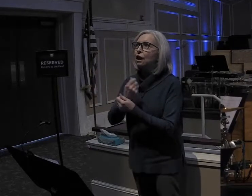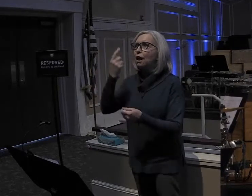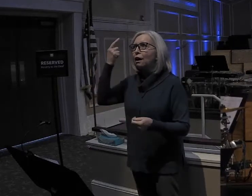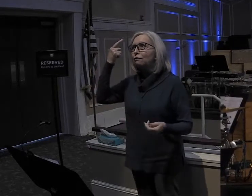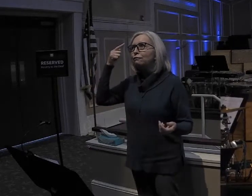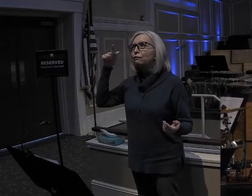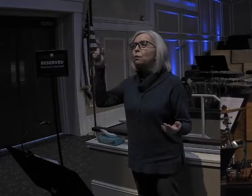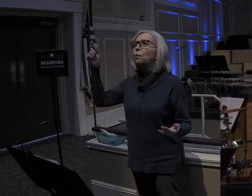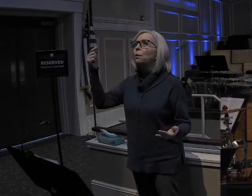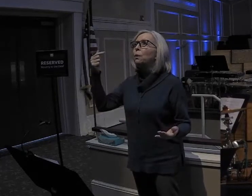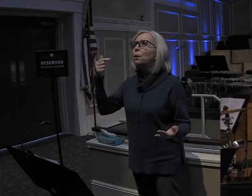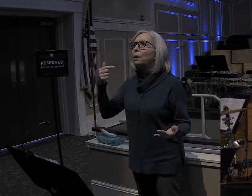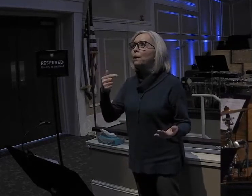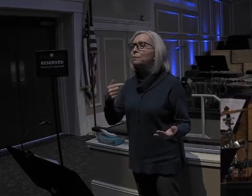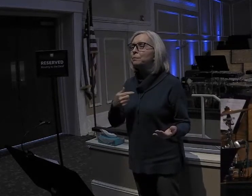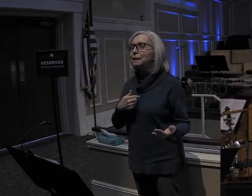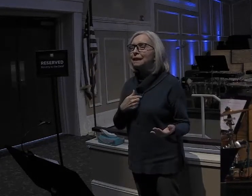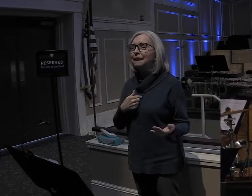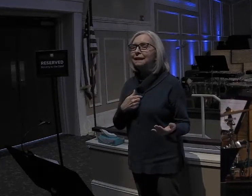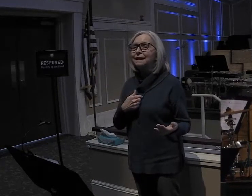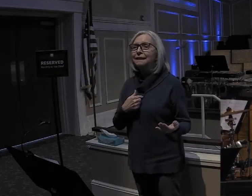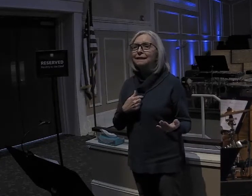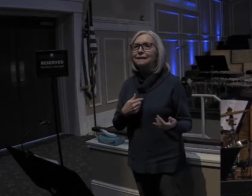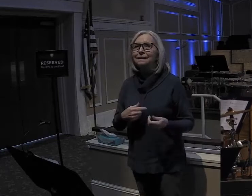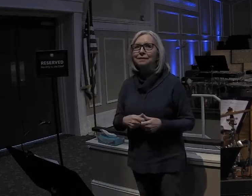Savior's love for me.